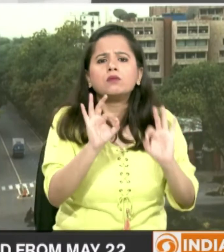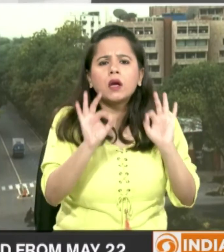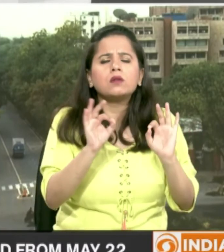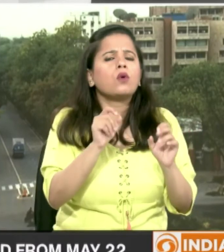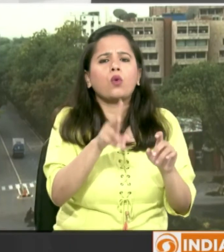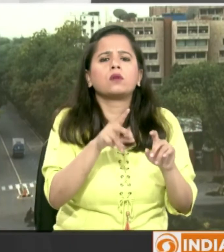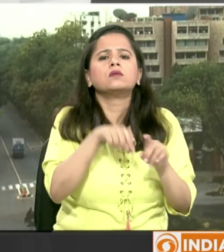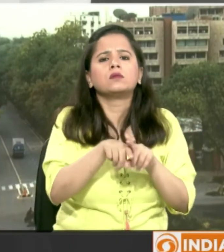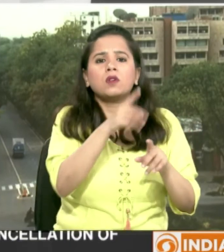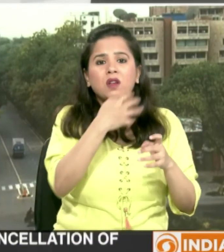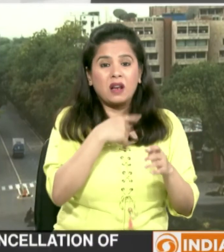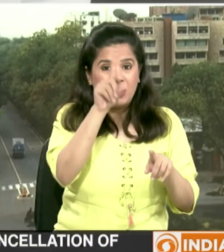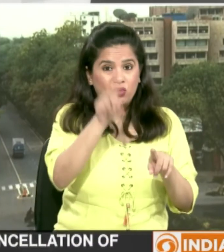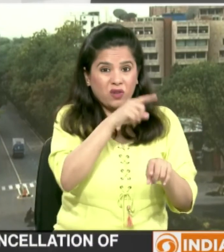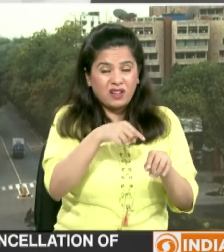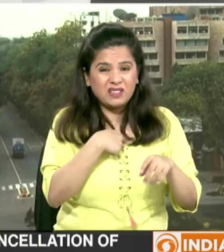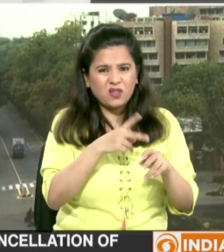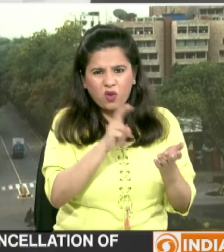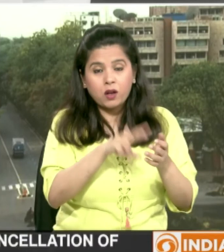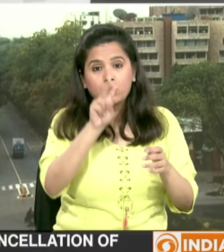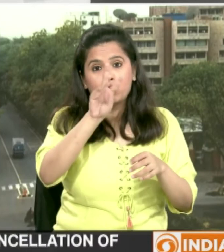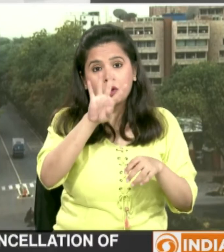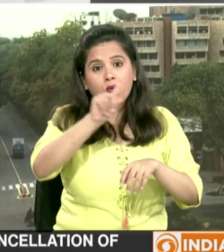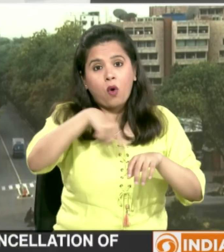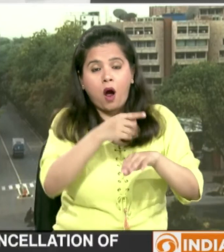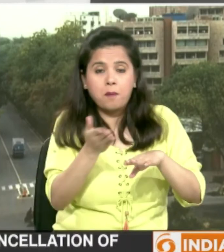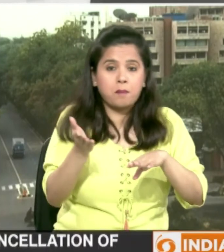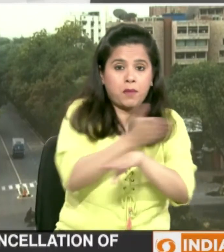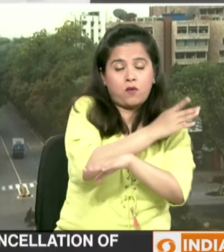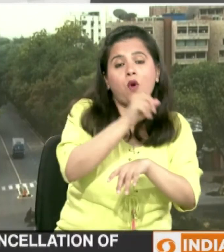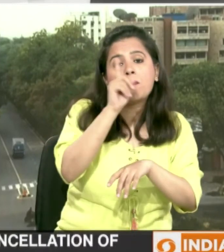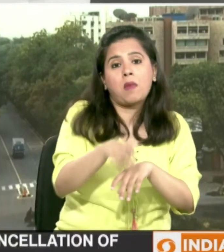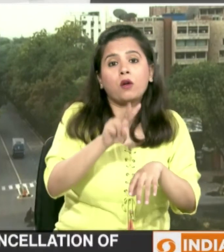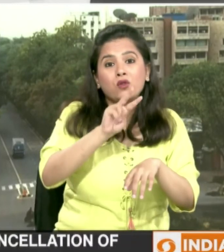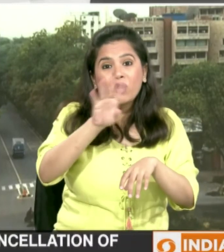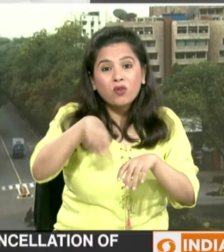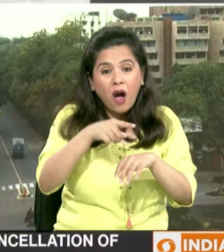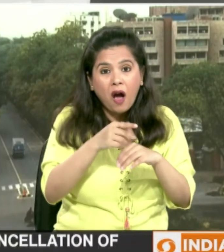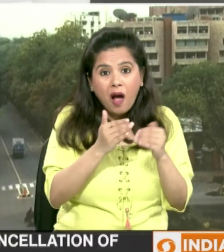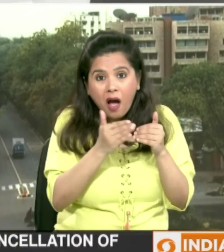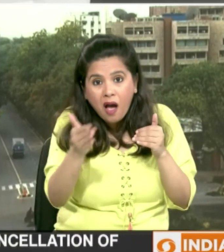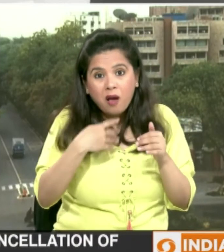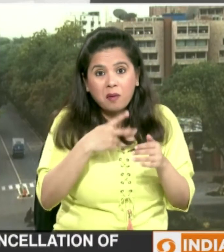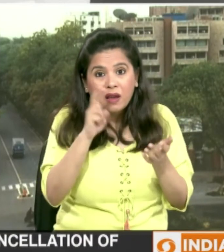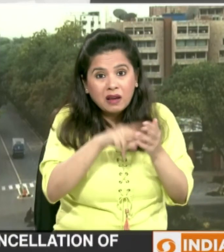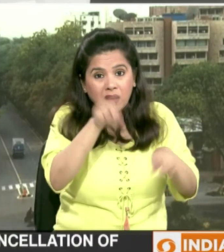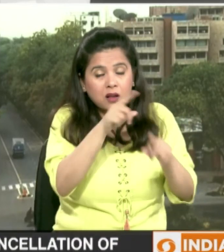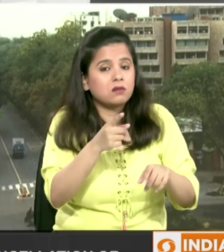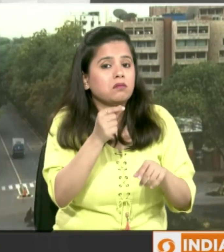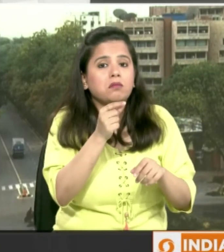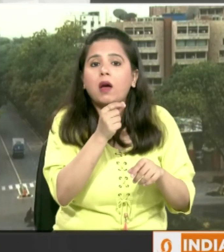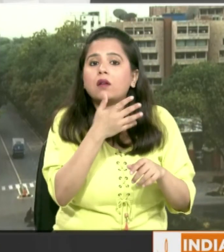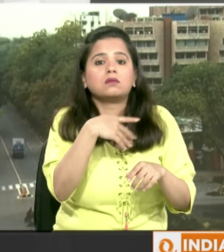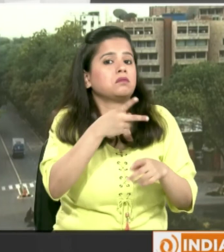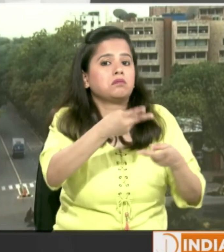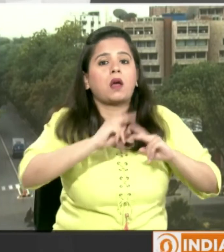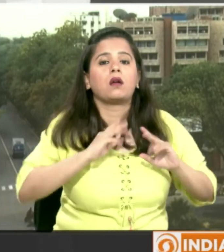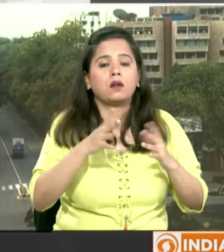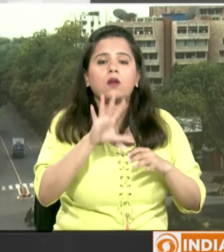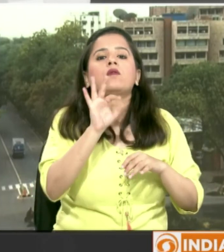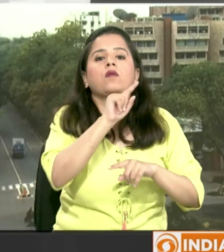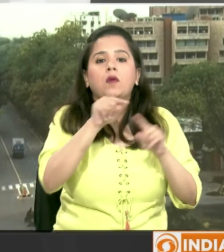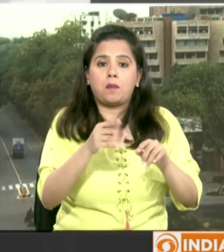obligation to cancel the ticket 24 hours before has also been removed. The railways have also fixed the